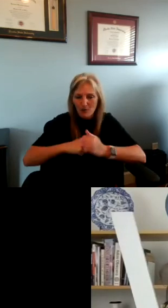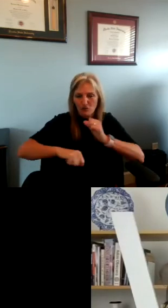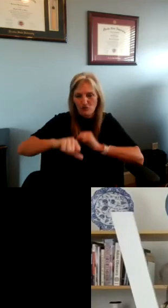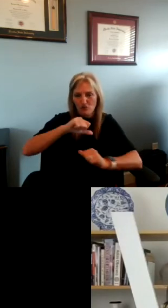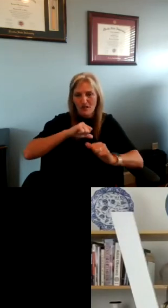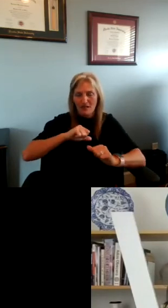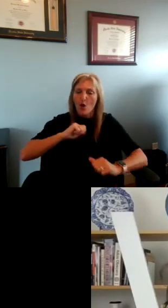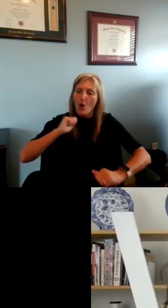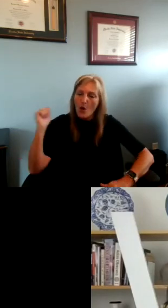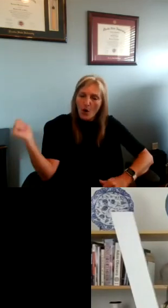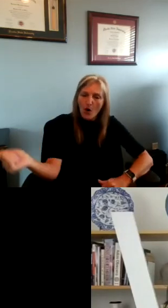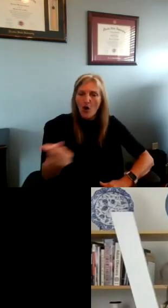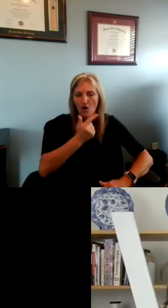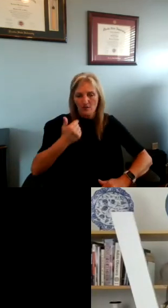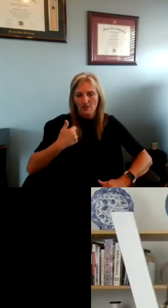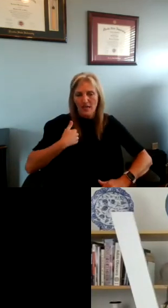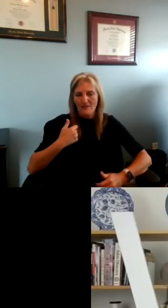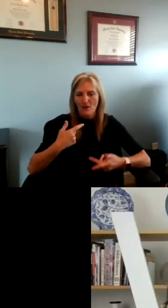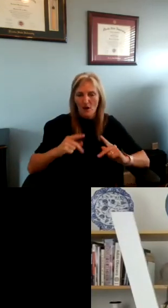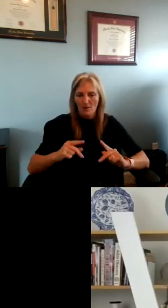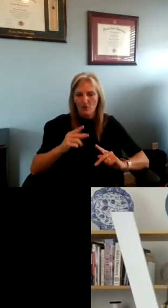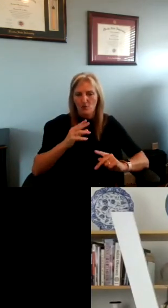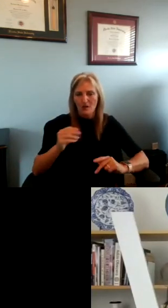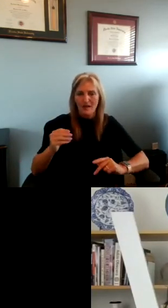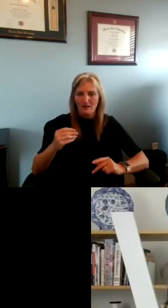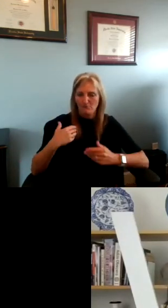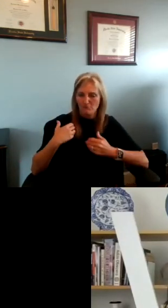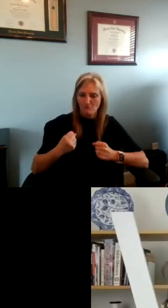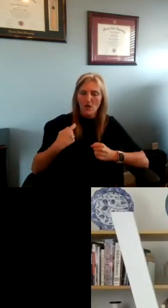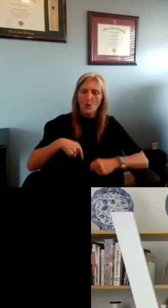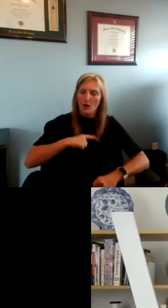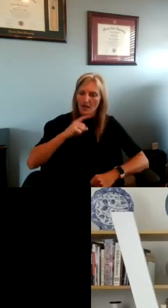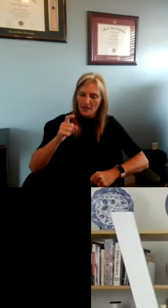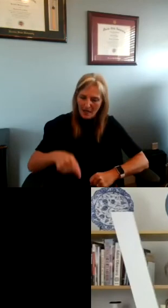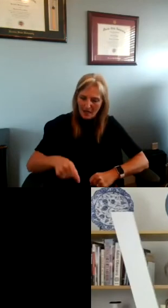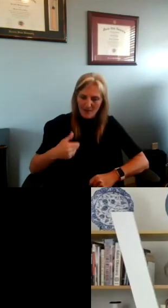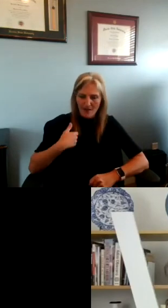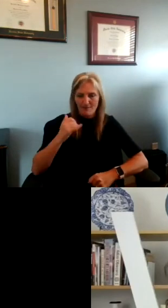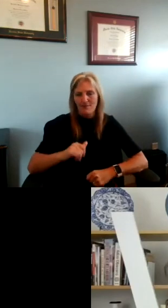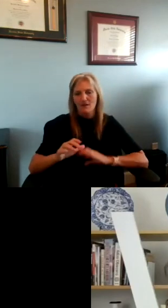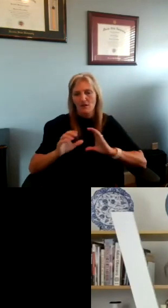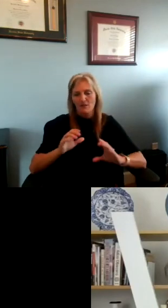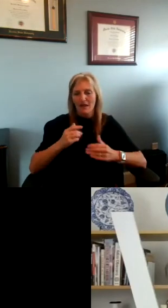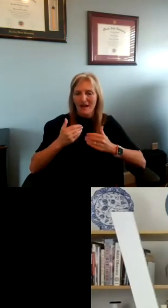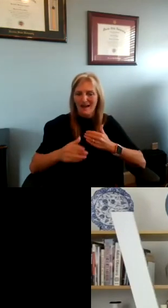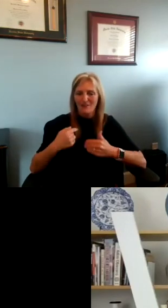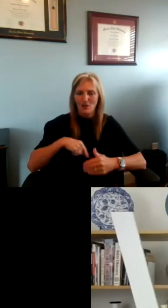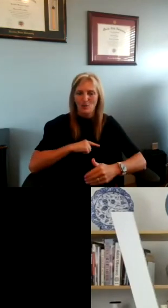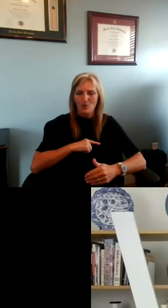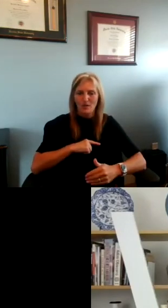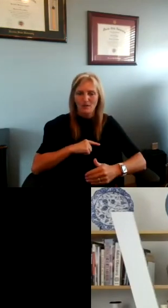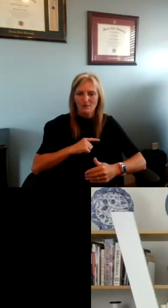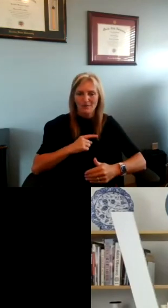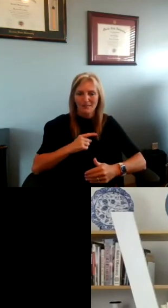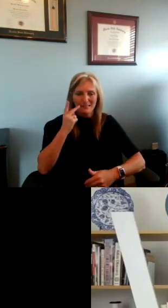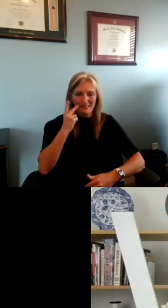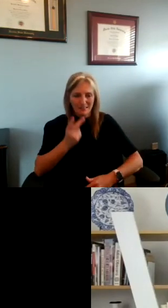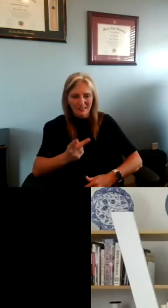of us to have opportunity and well-being, we have to have this conversation. And once we reckon, once we